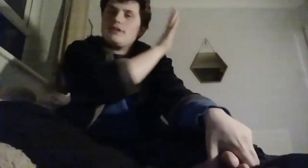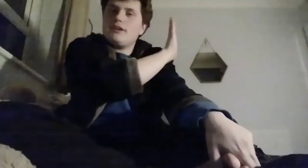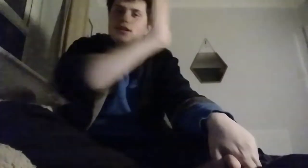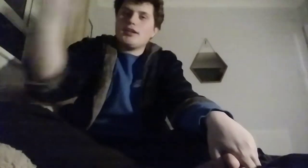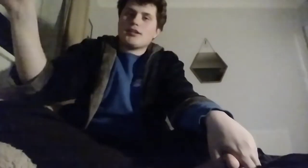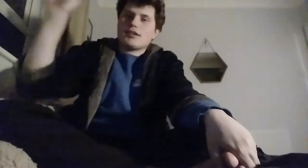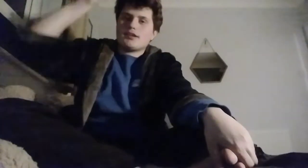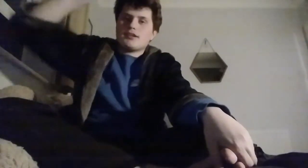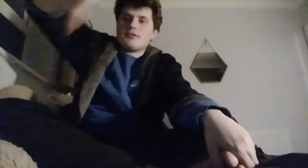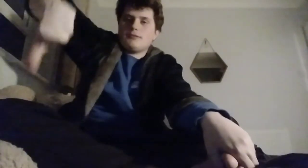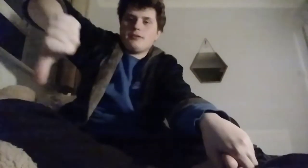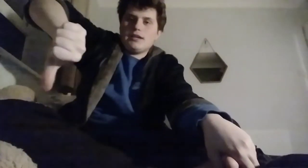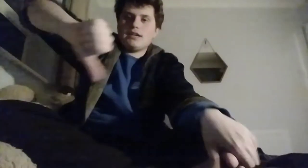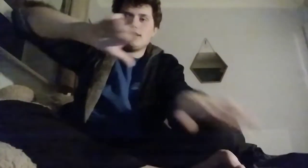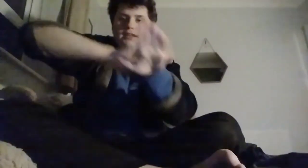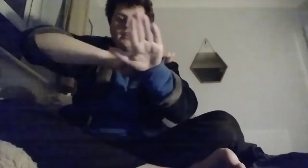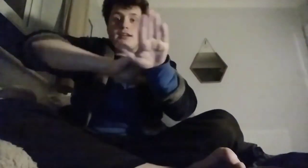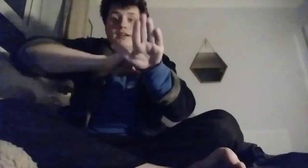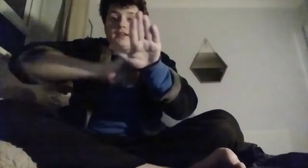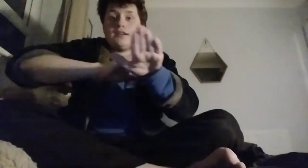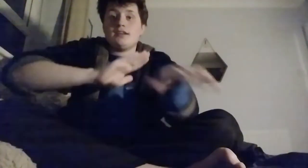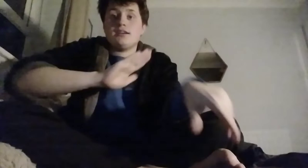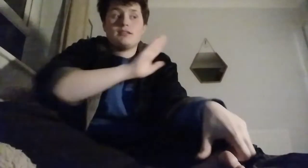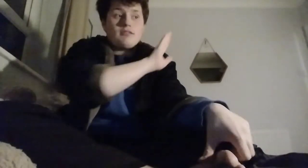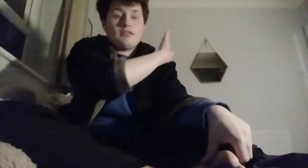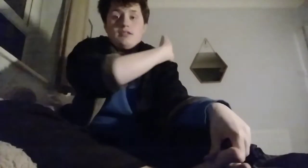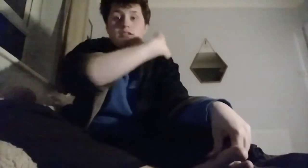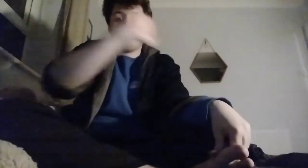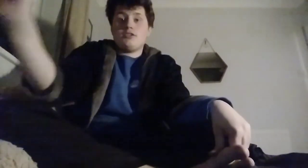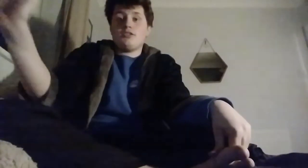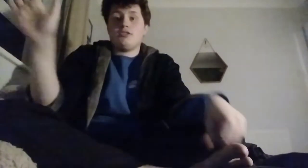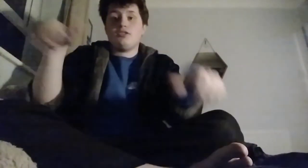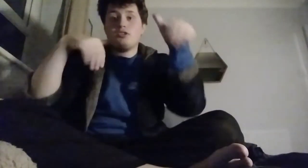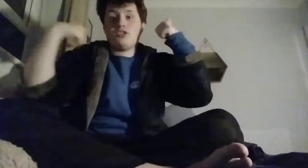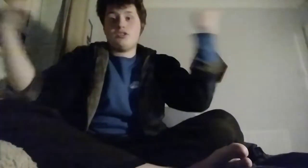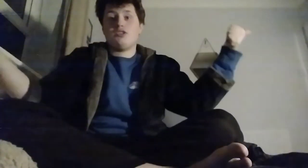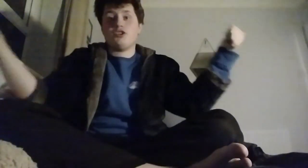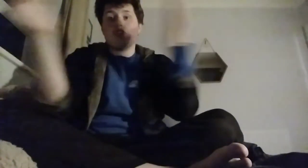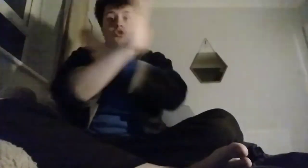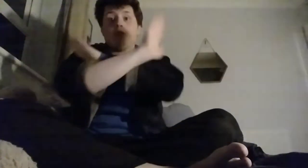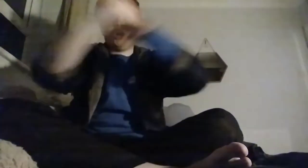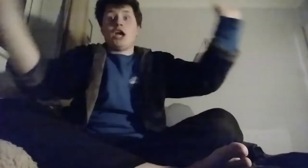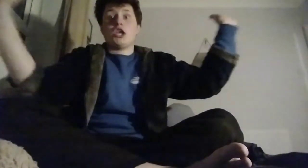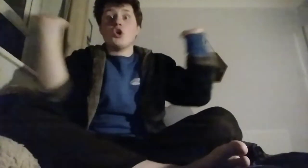time. You take too much time. You think you're just the way you